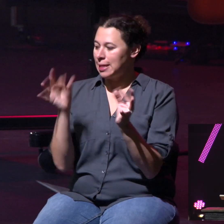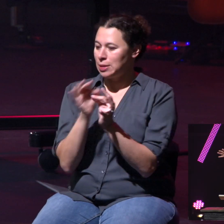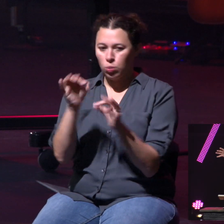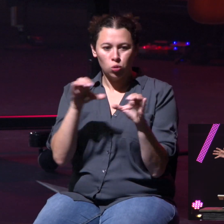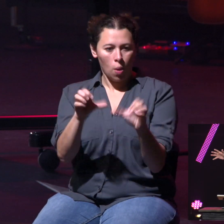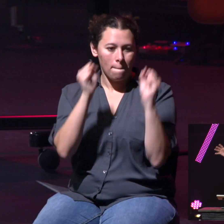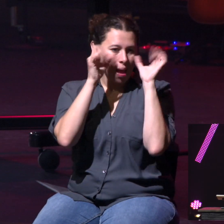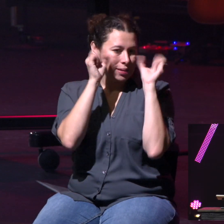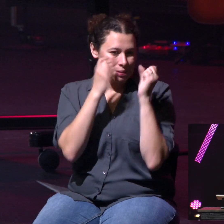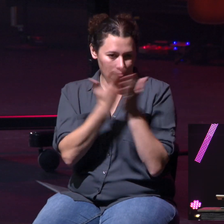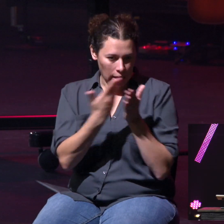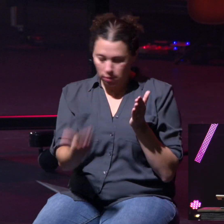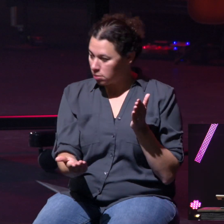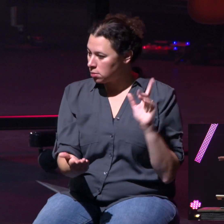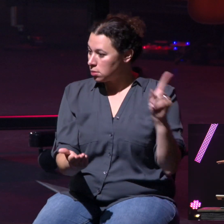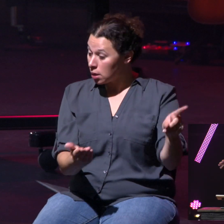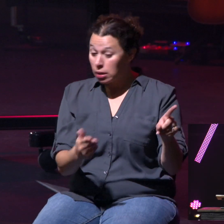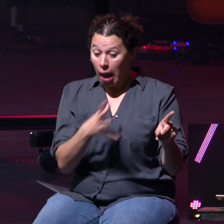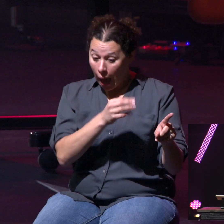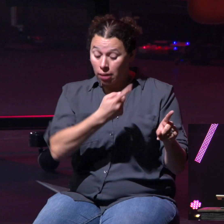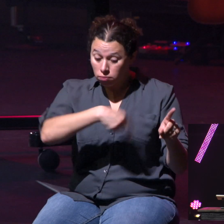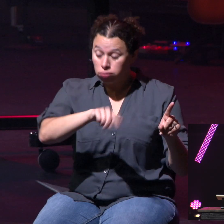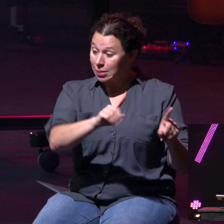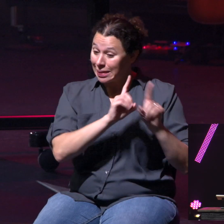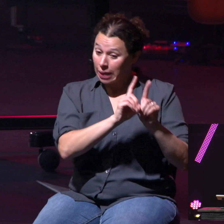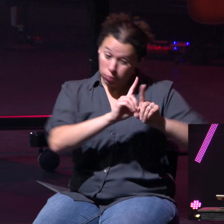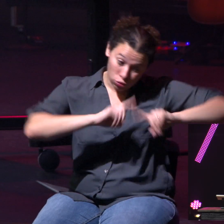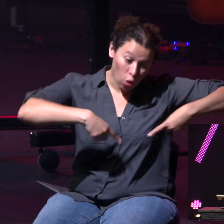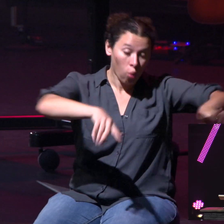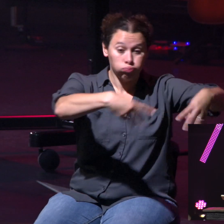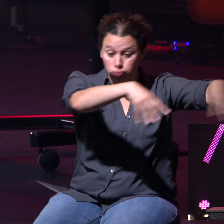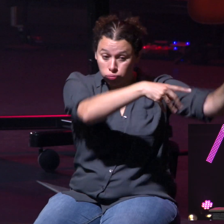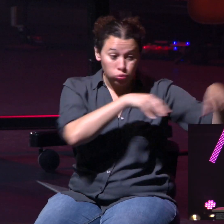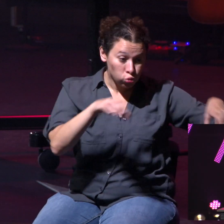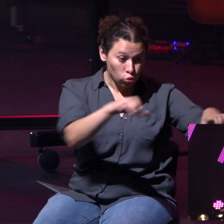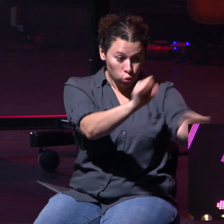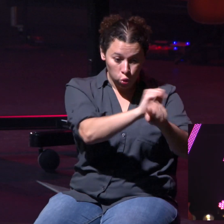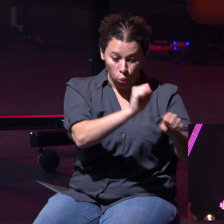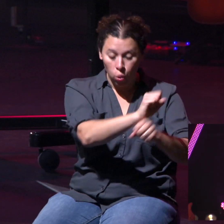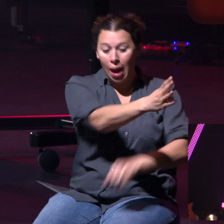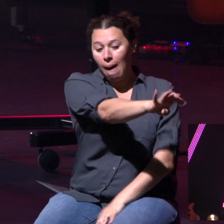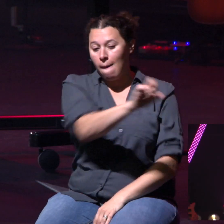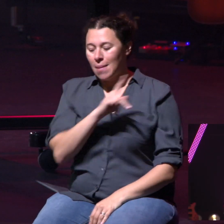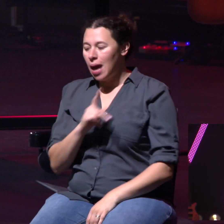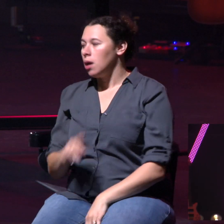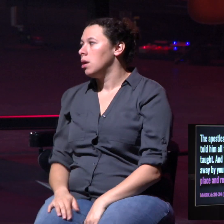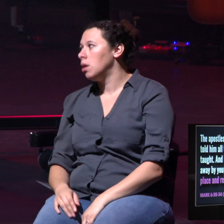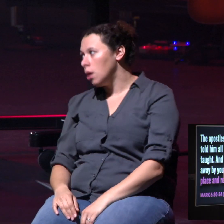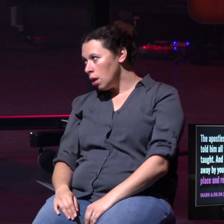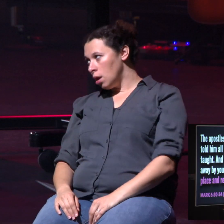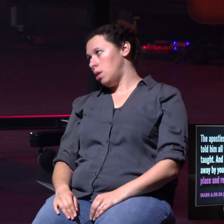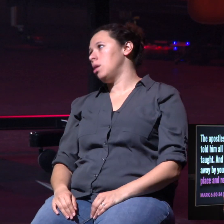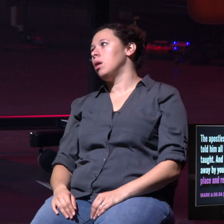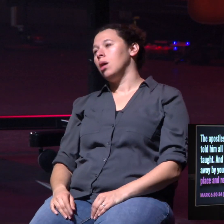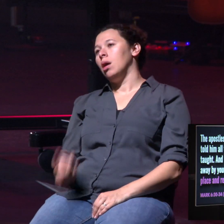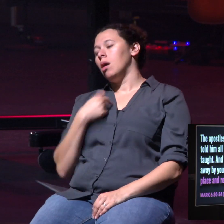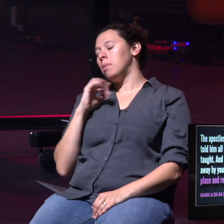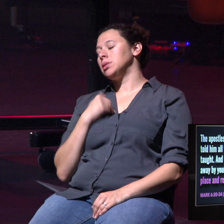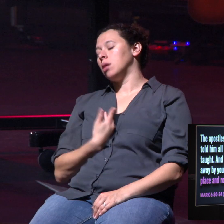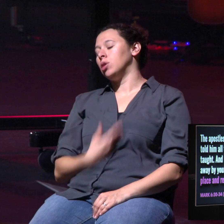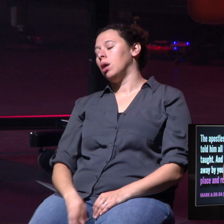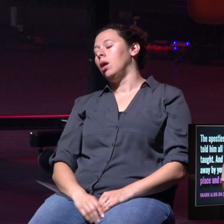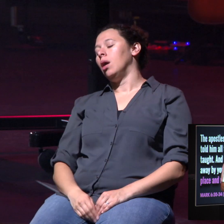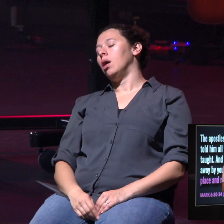spend days in cities doing the work. They come back to Jesus, and they are exhausted. Jesus looks at them, and